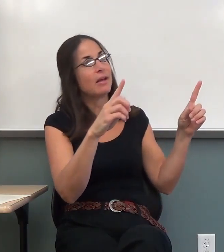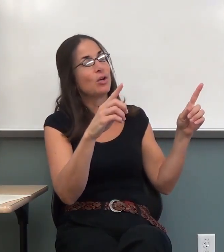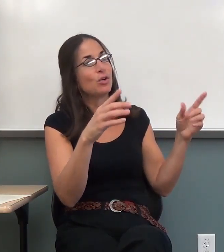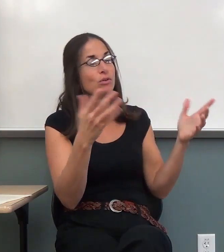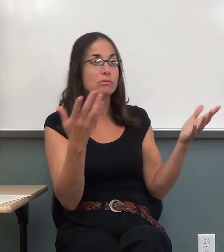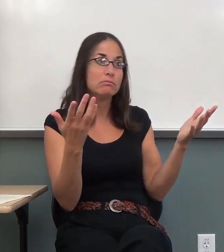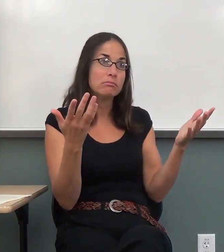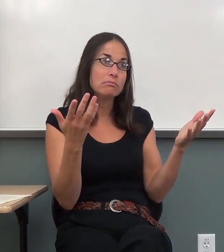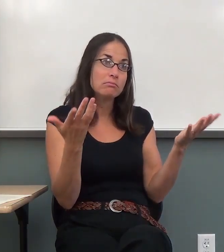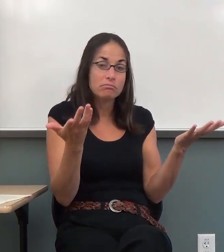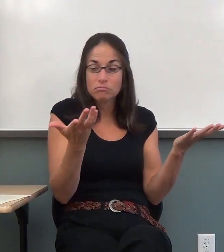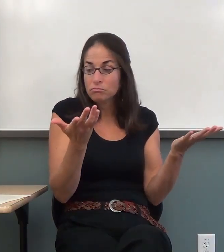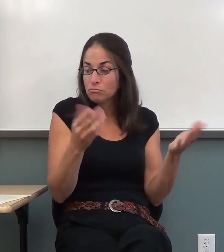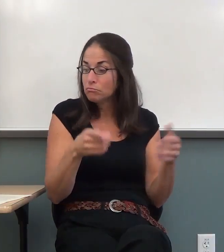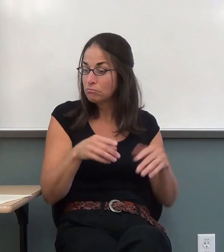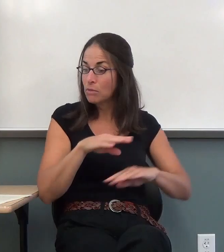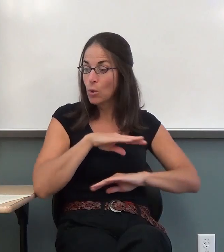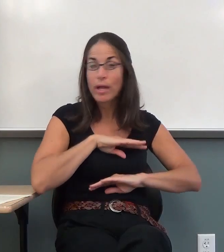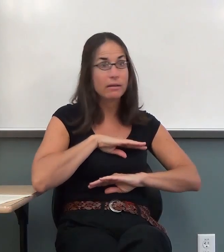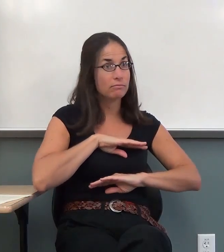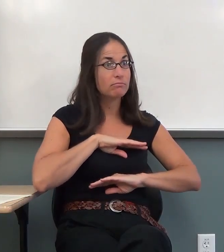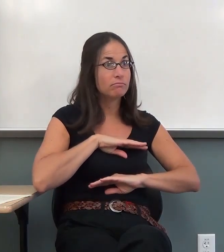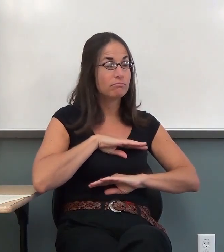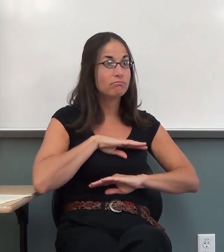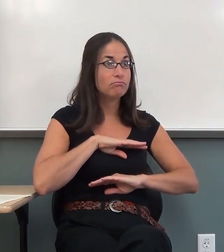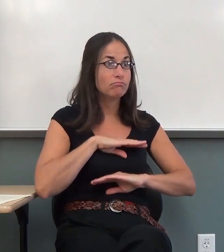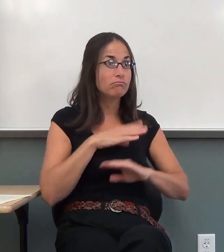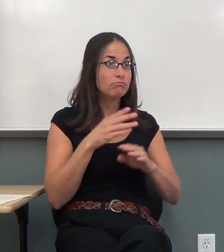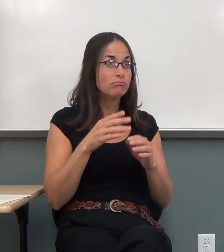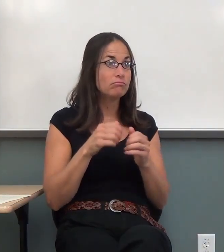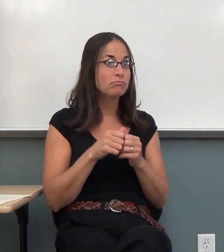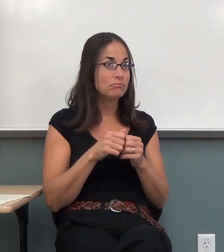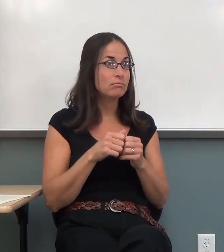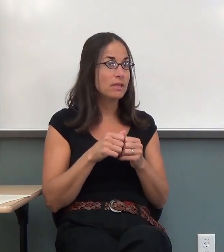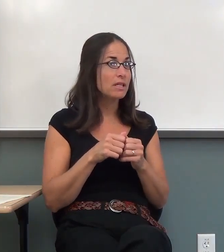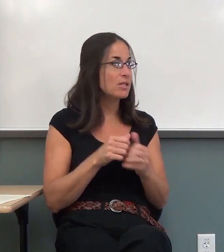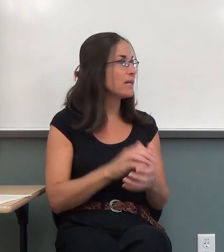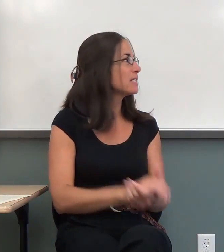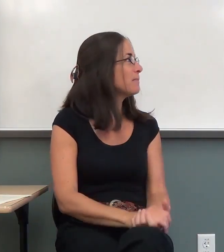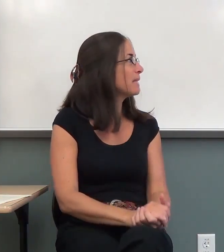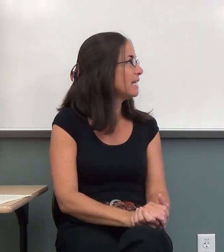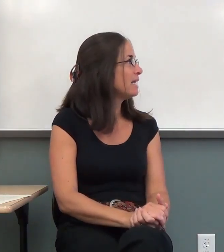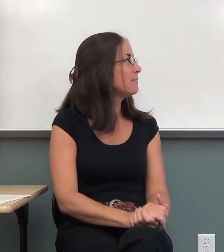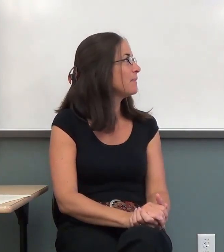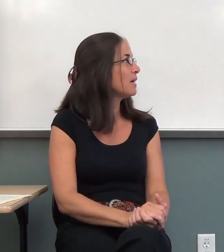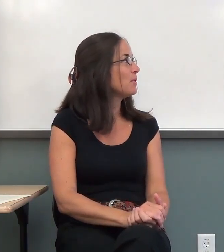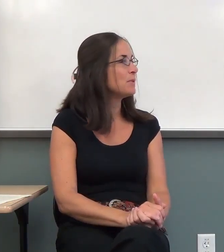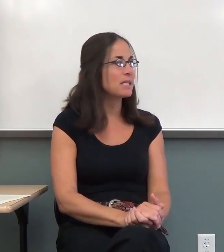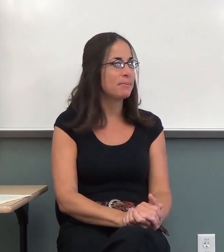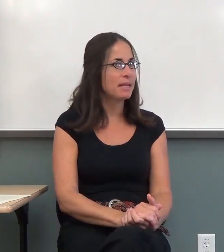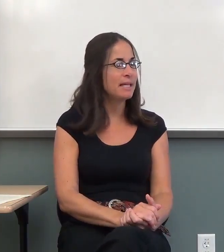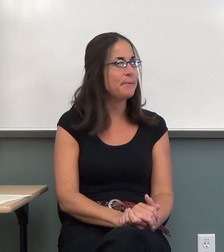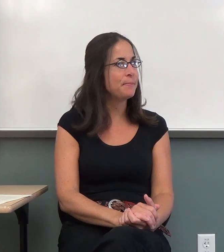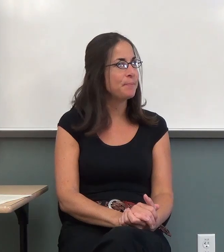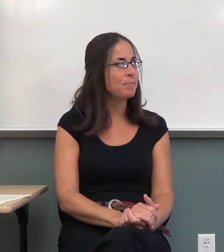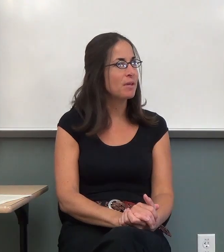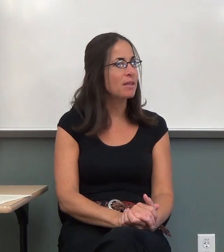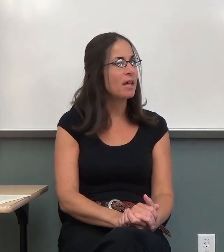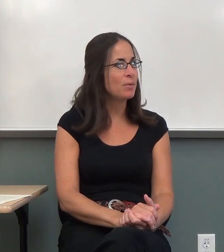we're pretty much okay with that information. How about number 6? Outside the plane's cabin. Oh, I'm sorry. Complete? What's that? That That